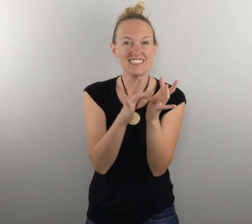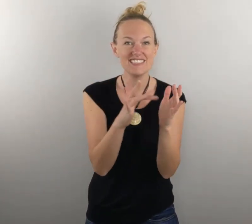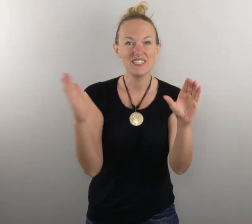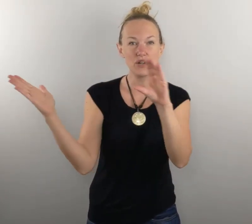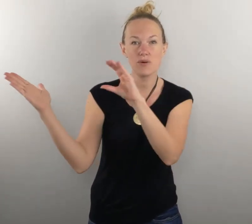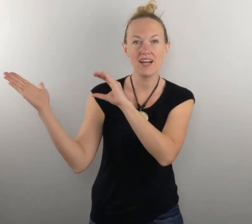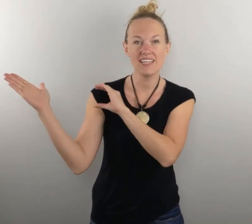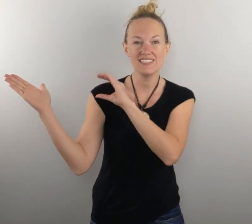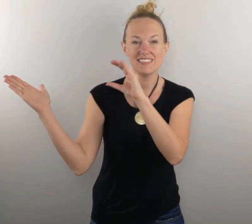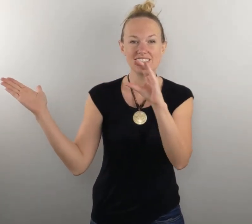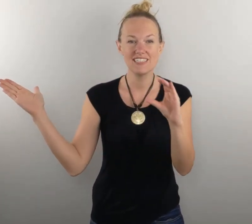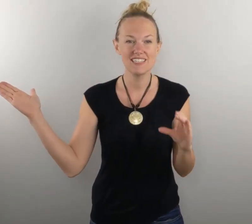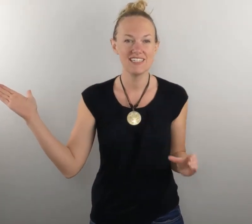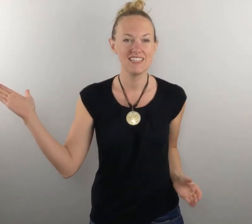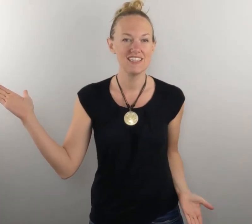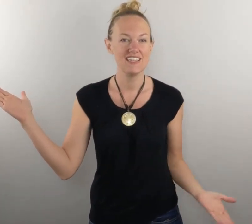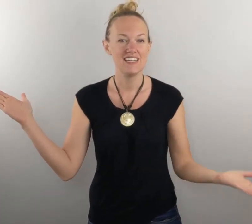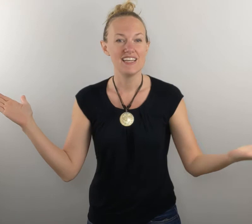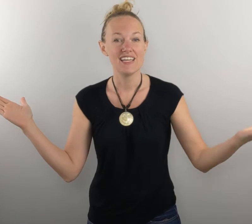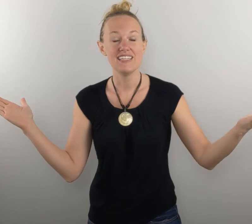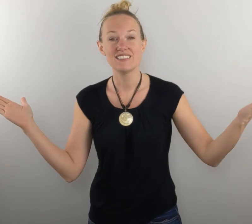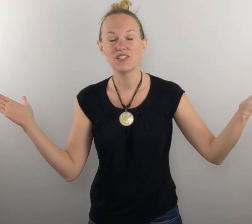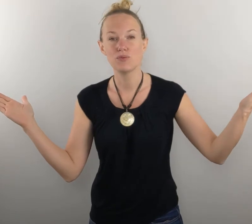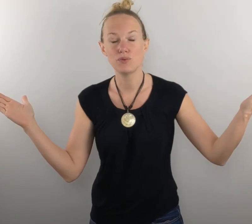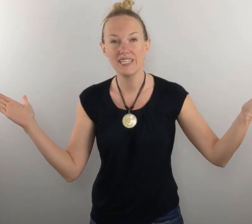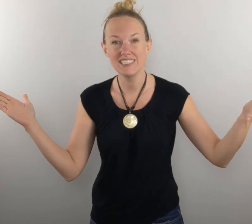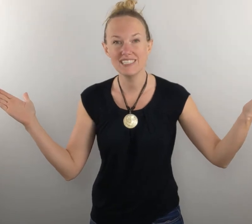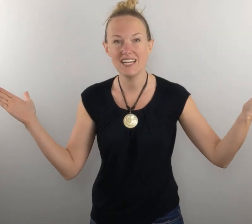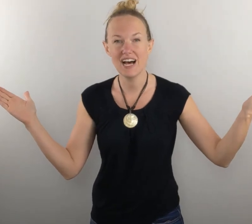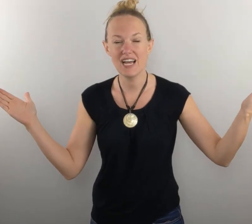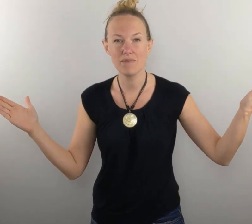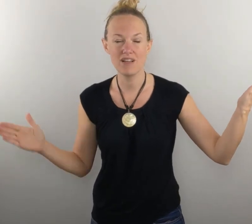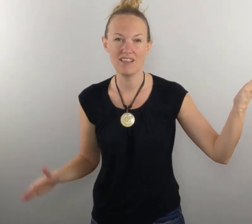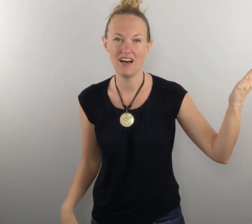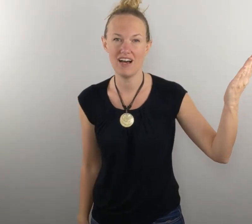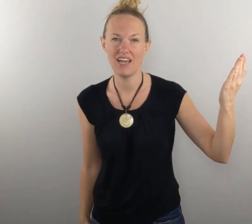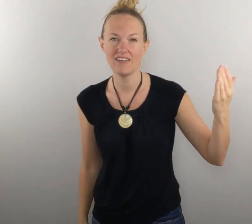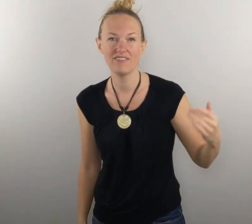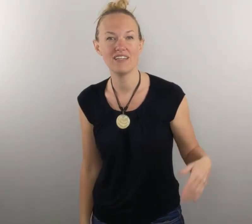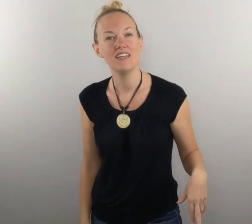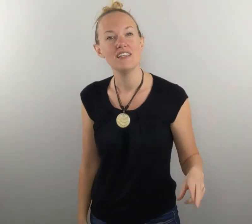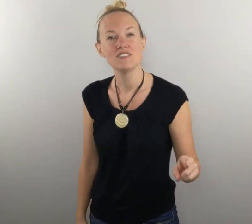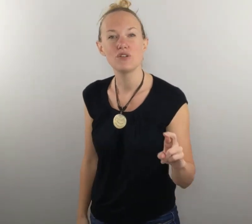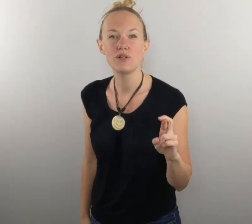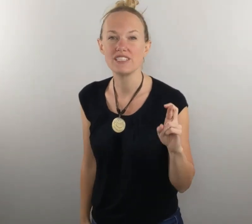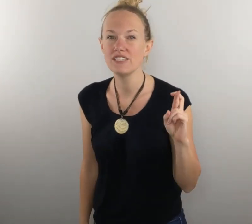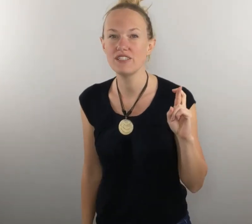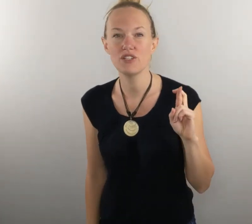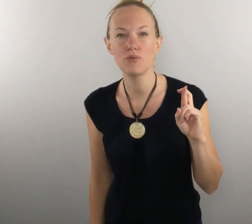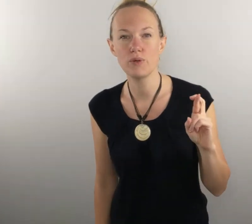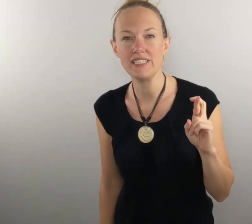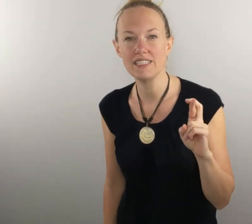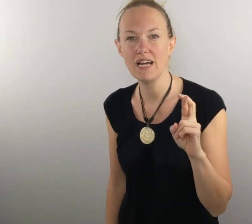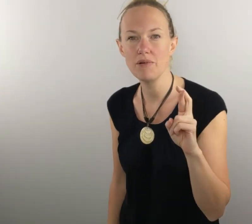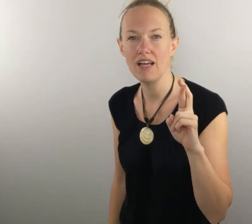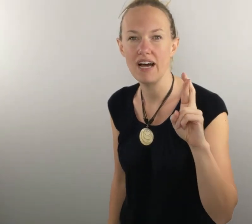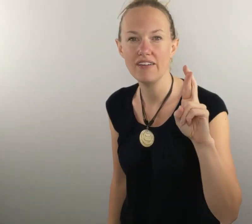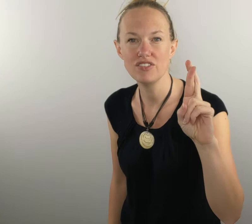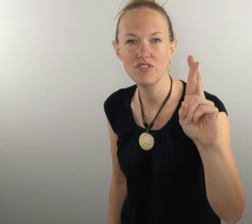Jesus Christ. He's the reason I'm alive. So we're just going to do reason I'm alive. So for that, you're